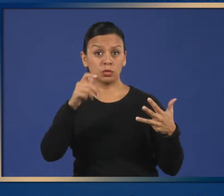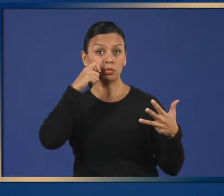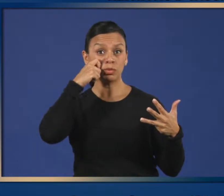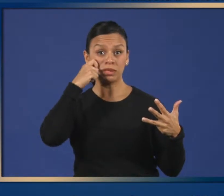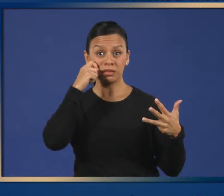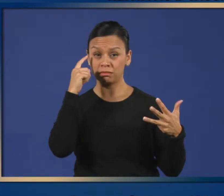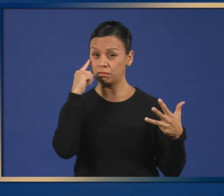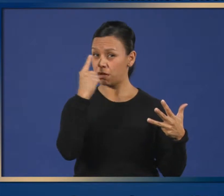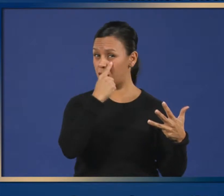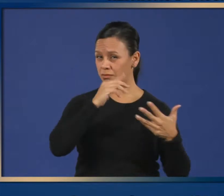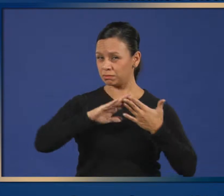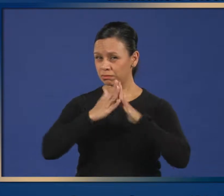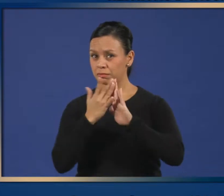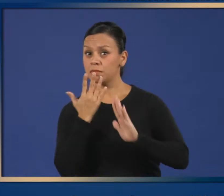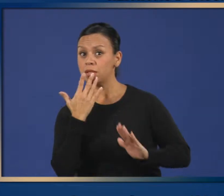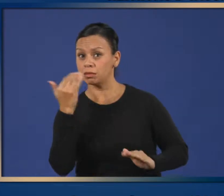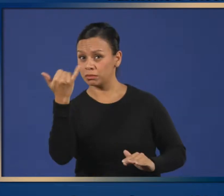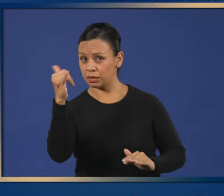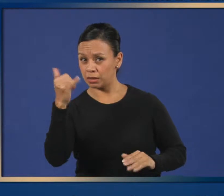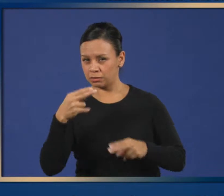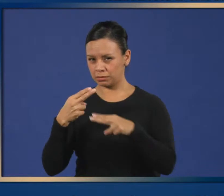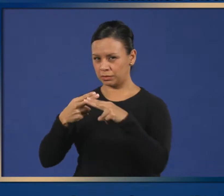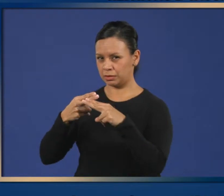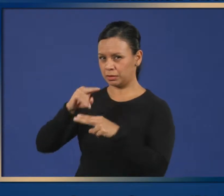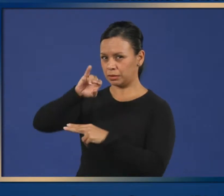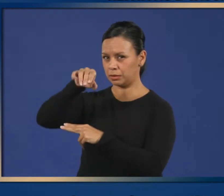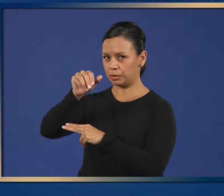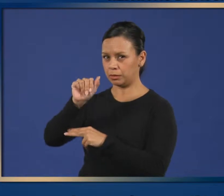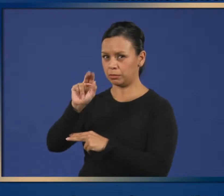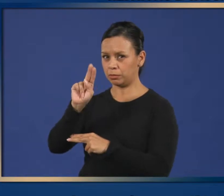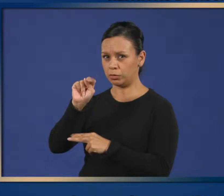jaundice, yellow skin or eyes,